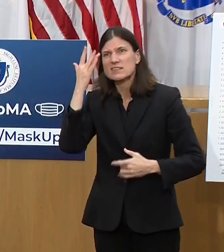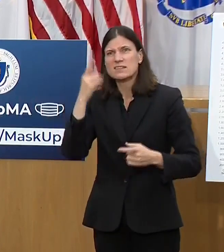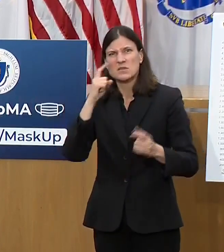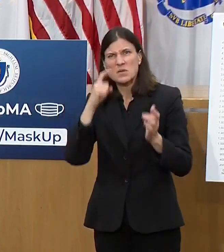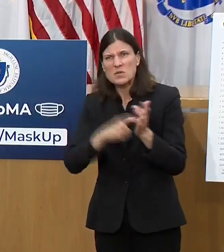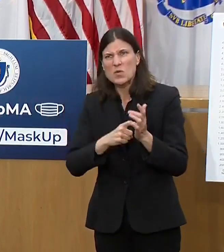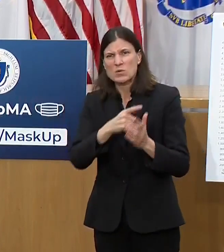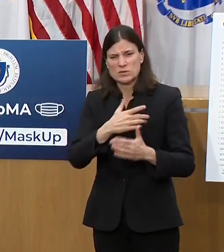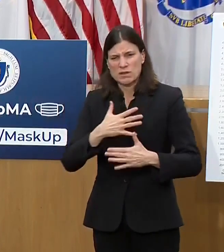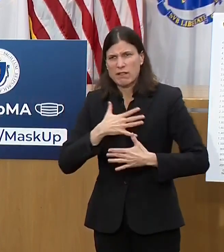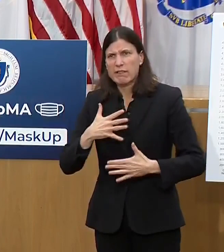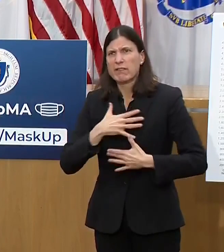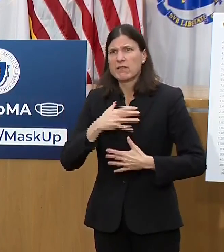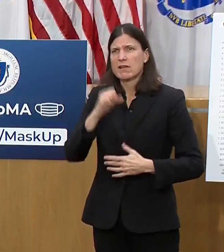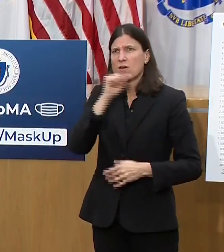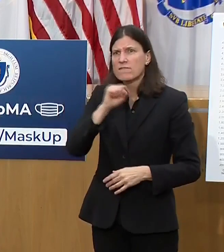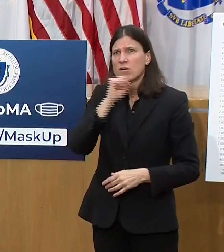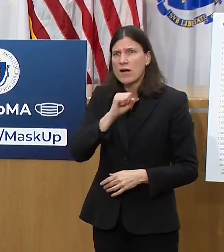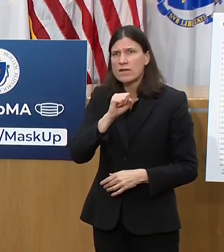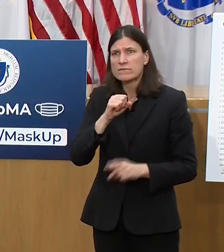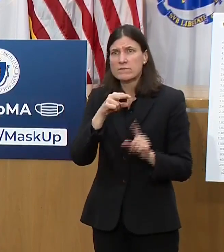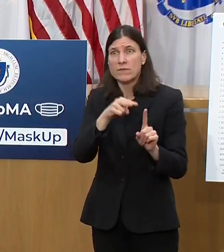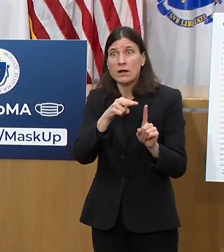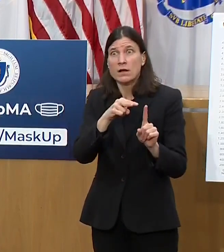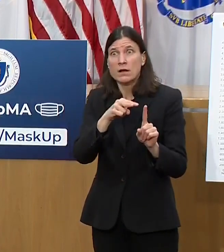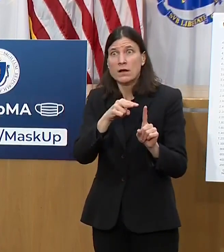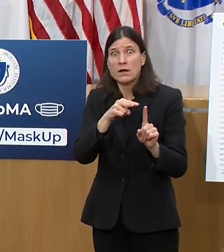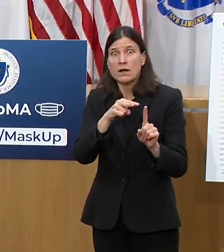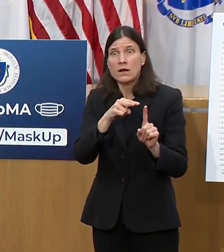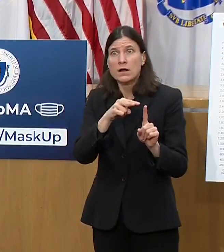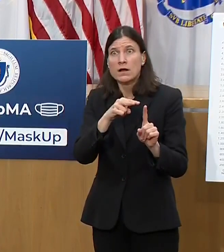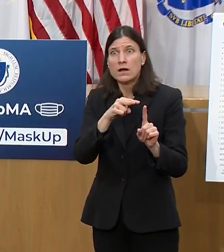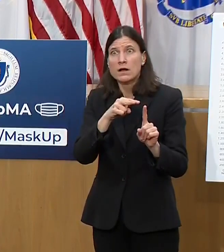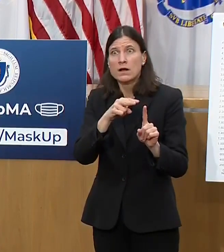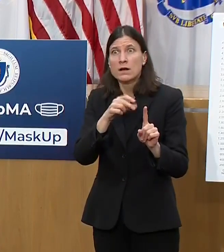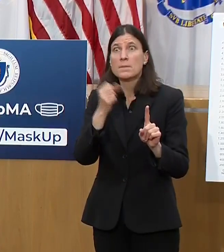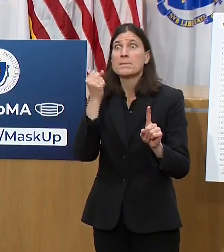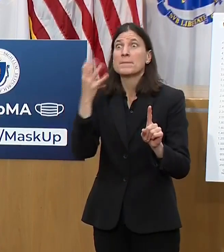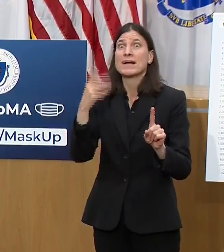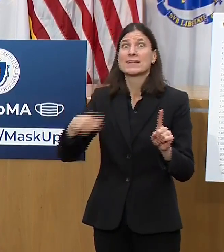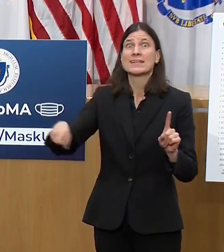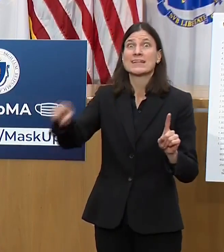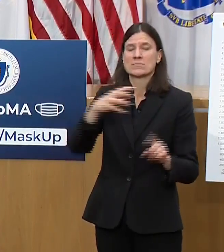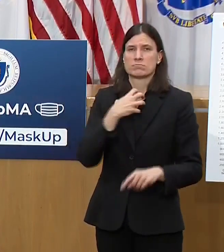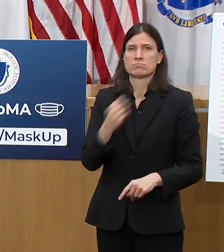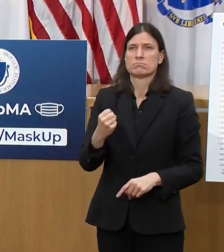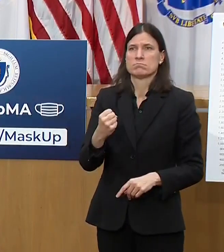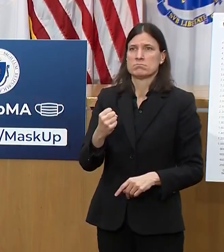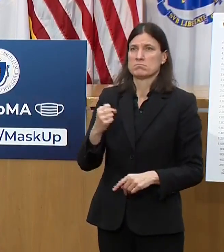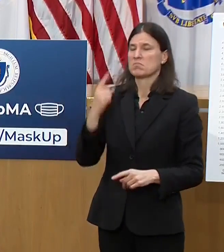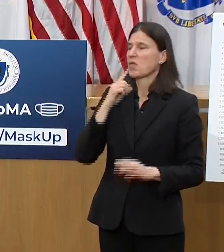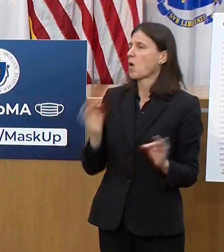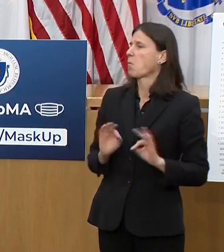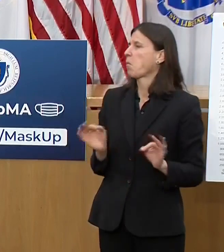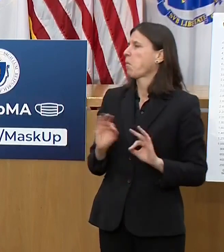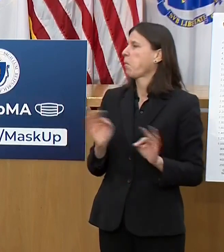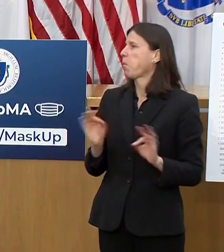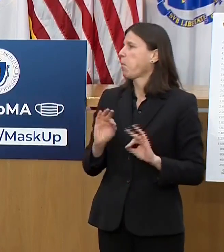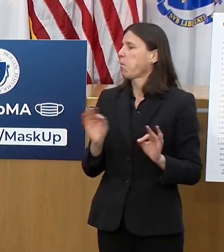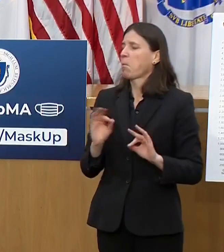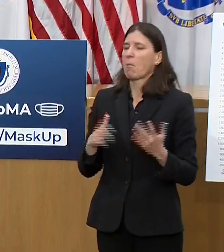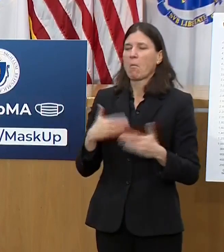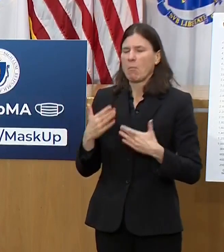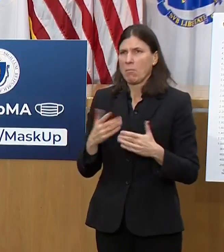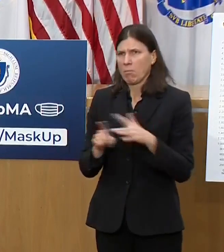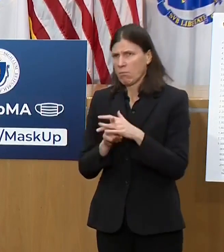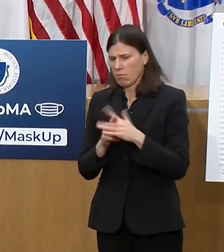and my symptoms would remain mild. I think sometimes it's not until the reality sets in where they're in the hospital and now we're escalating the